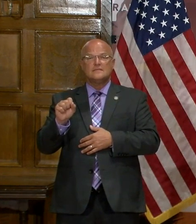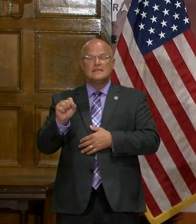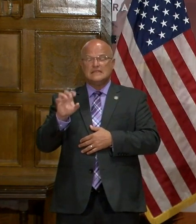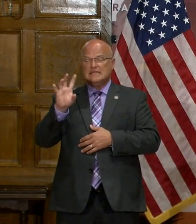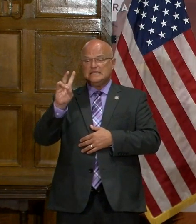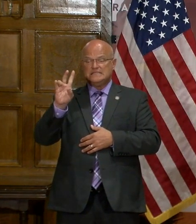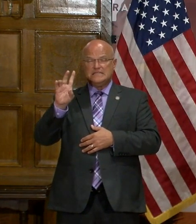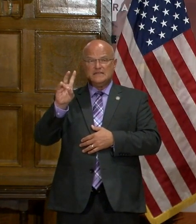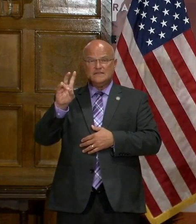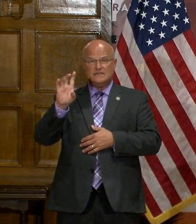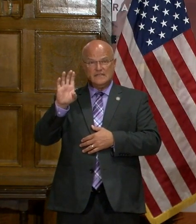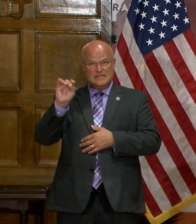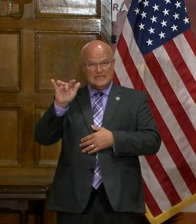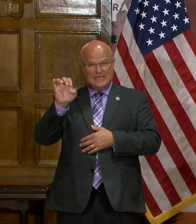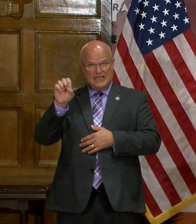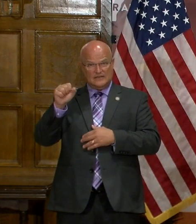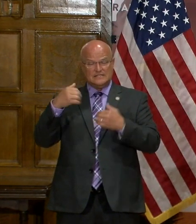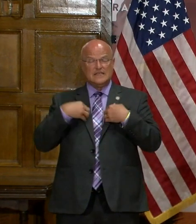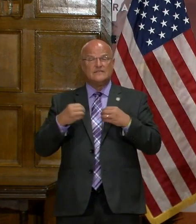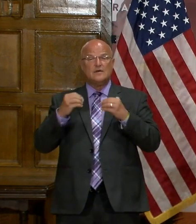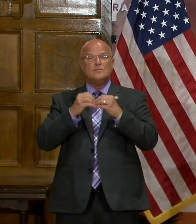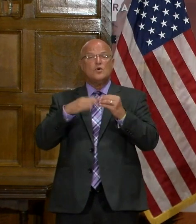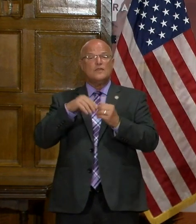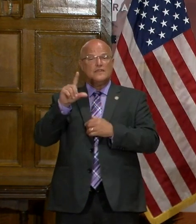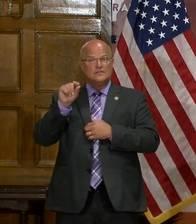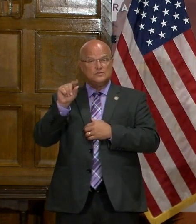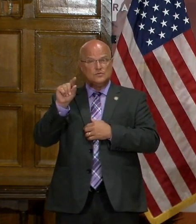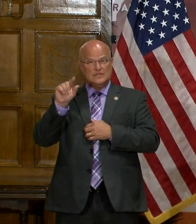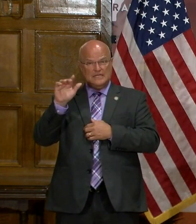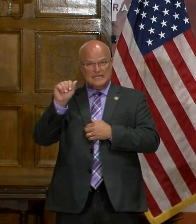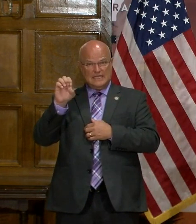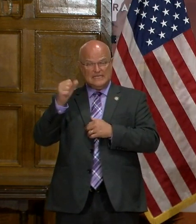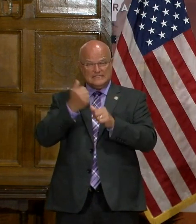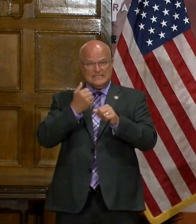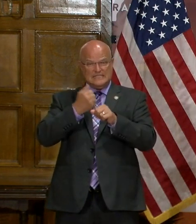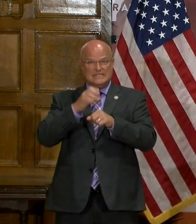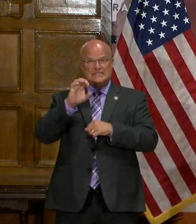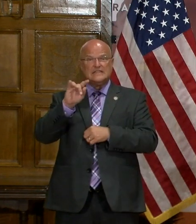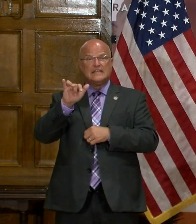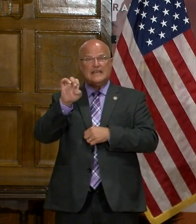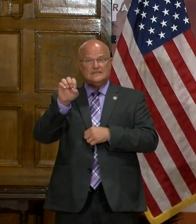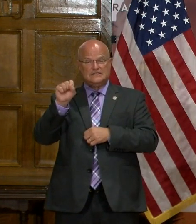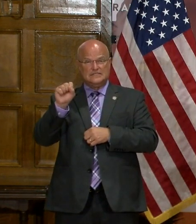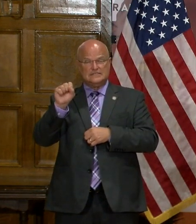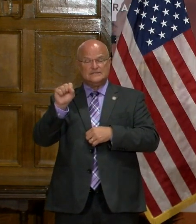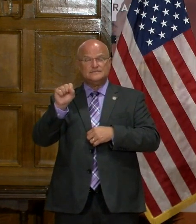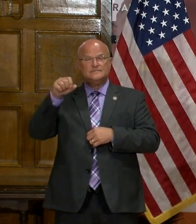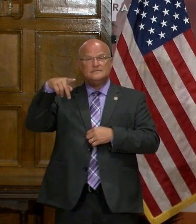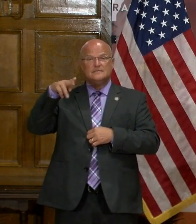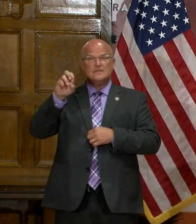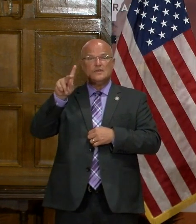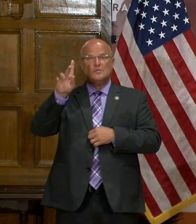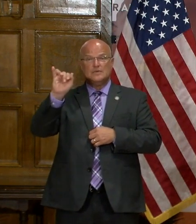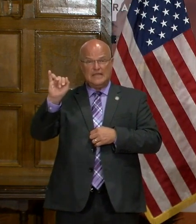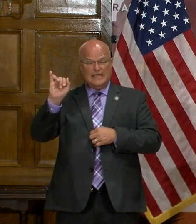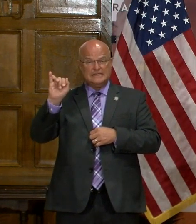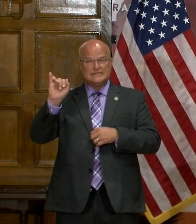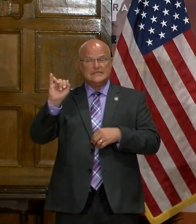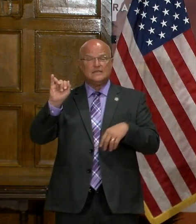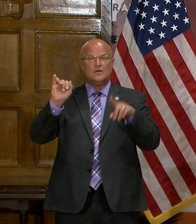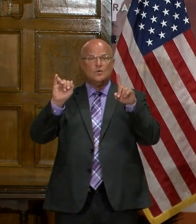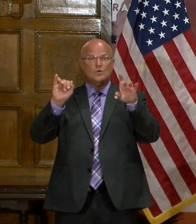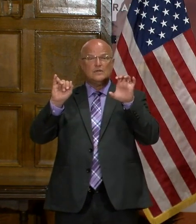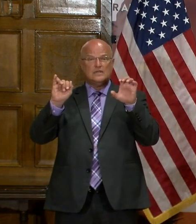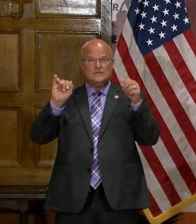7 counties that have more than 20 cases in each of those counties. We have Pulaski County